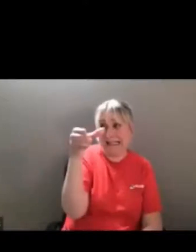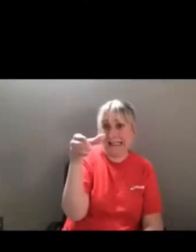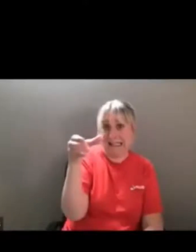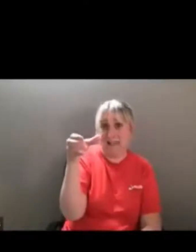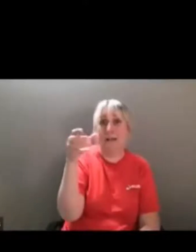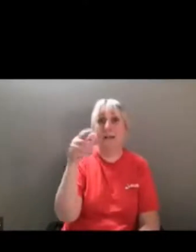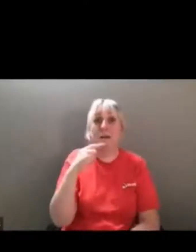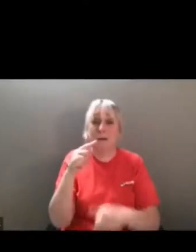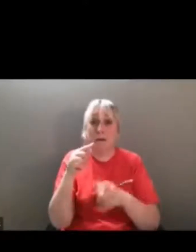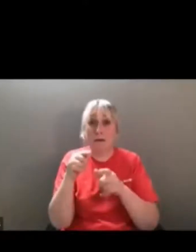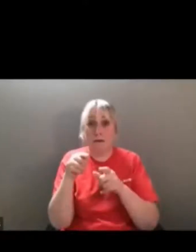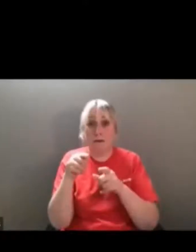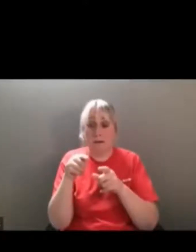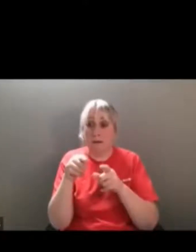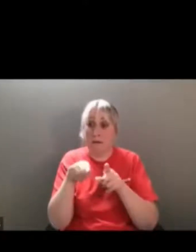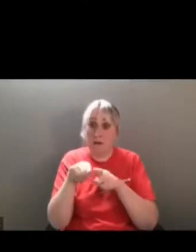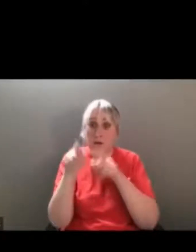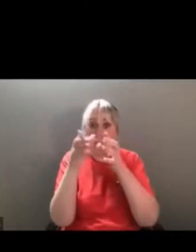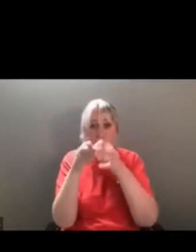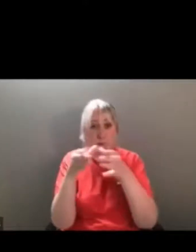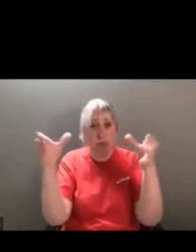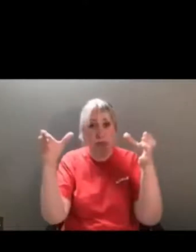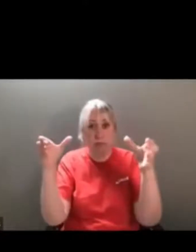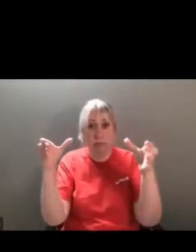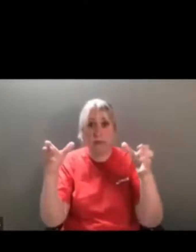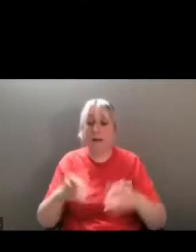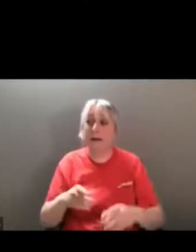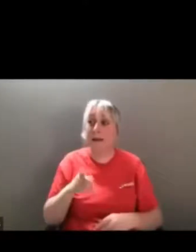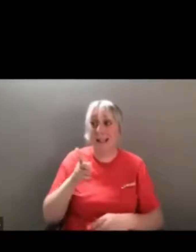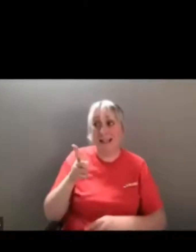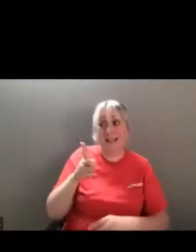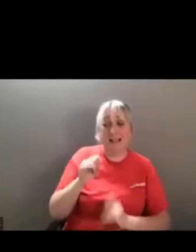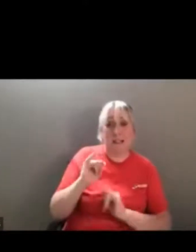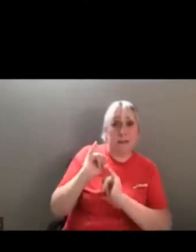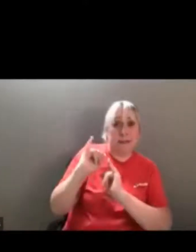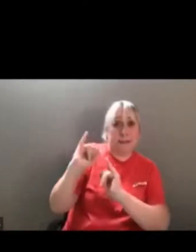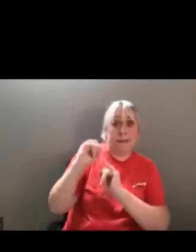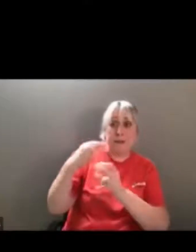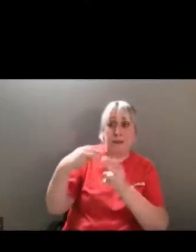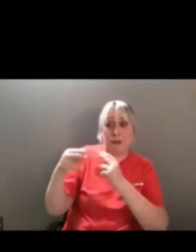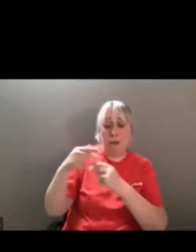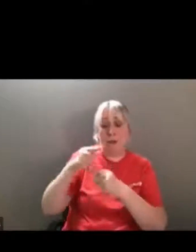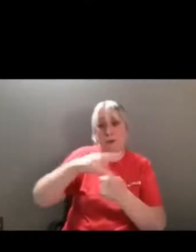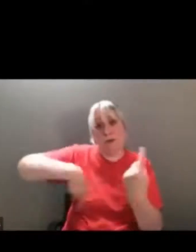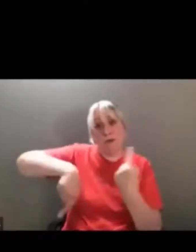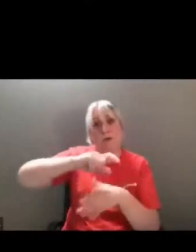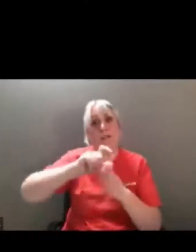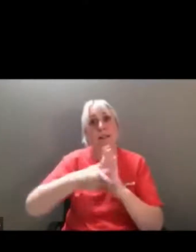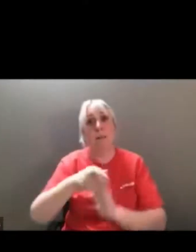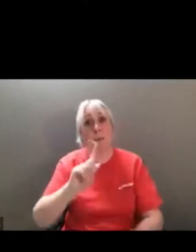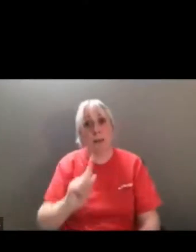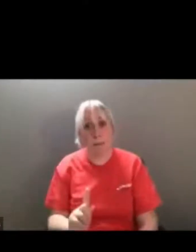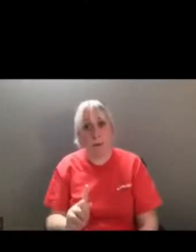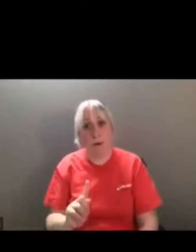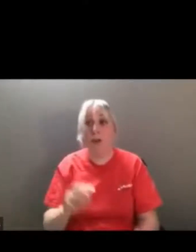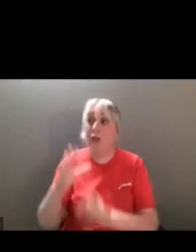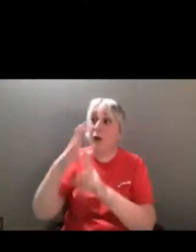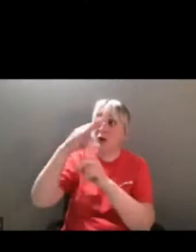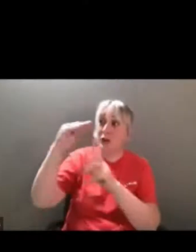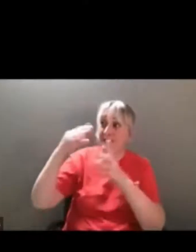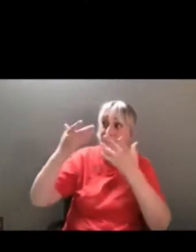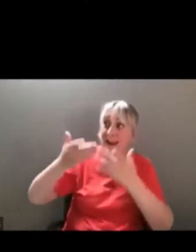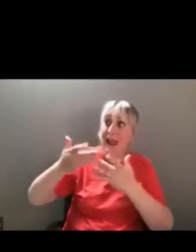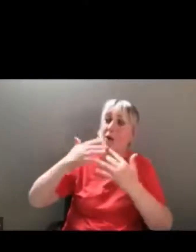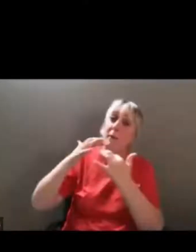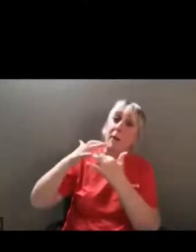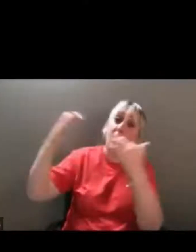majority. This was disastrous news for disabled people. Under Boris Johnson, the Conservatives now had the parliamentary power